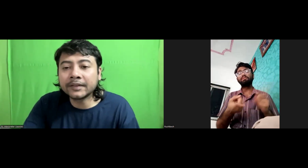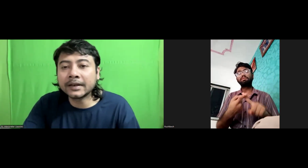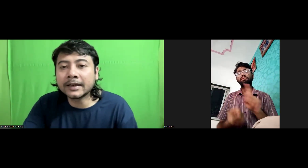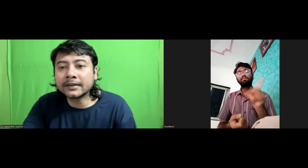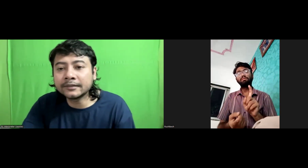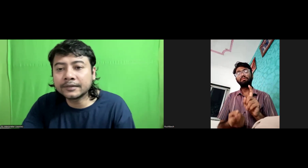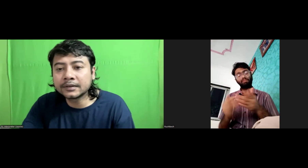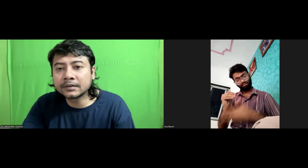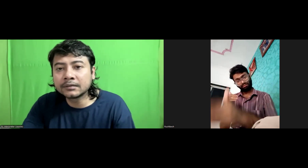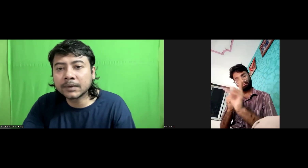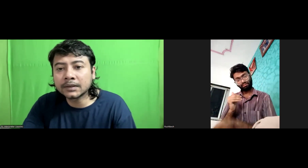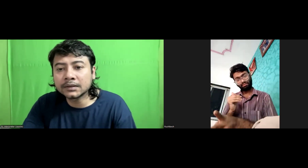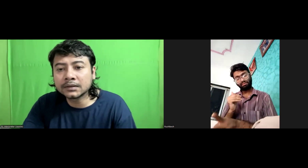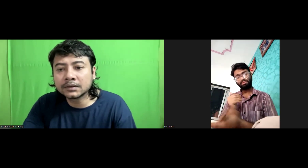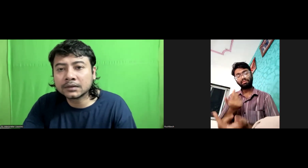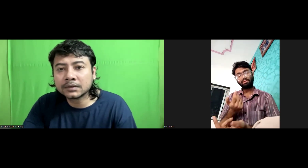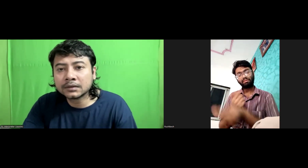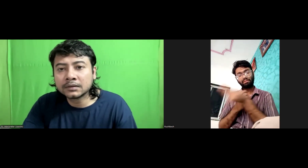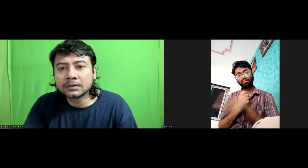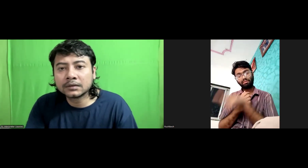And if they are relatives, Mother Ji,